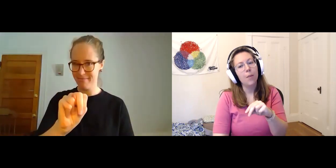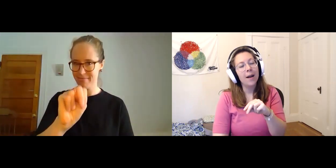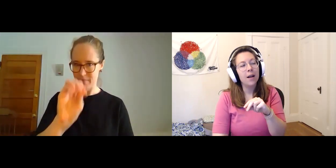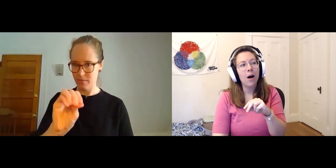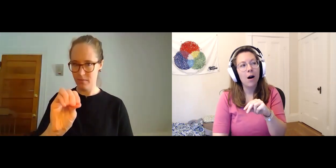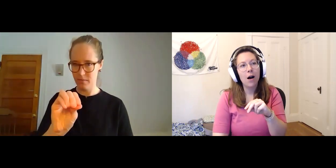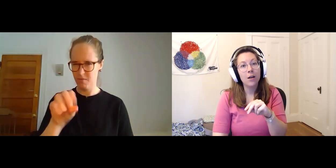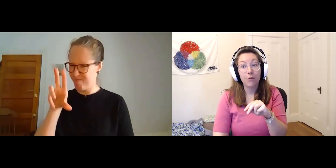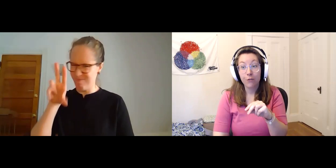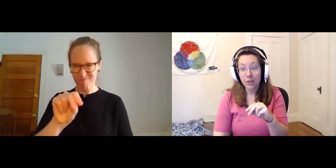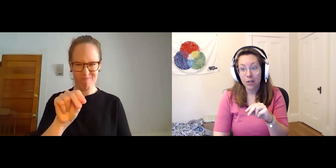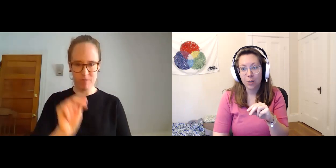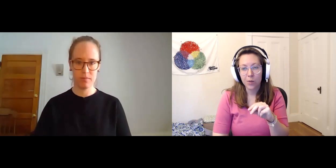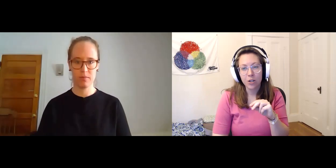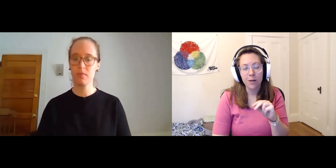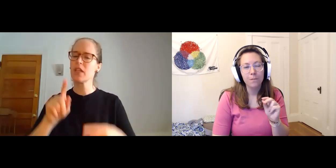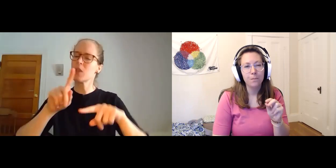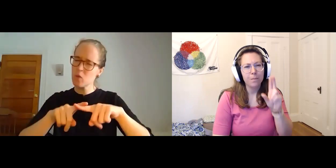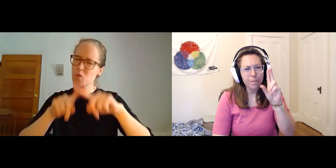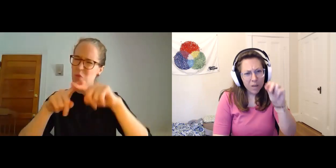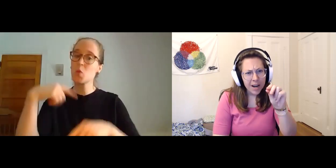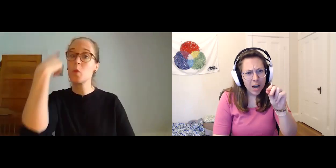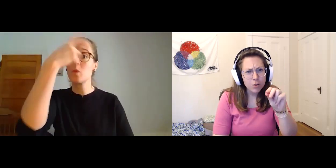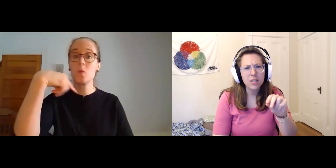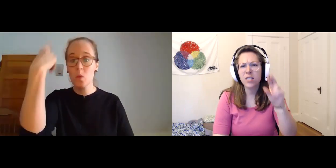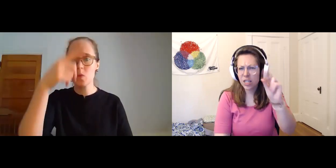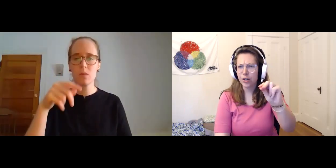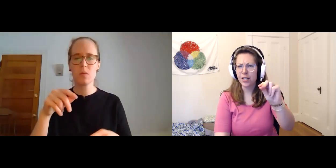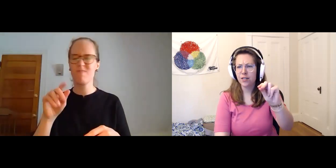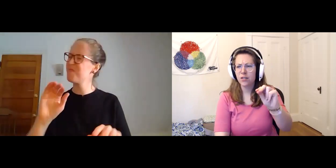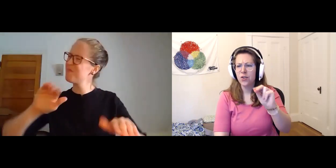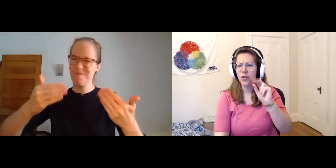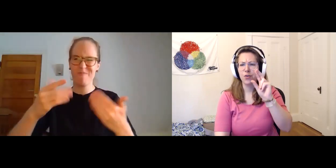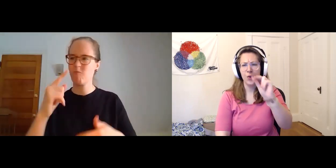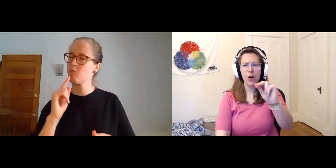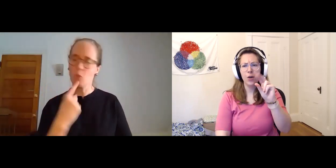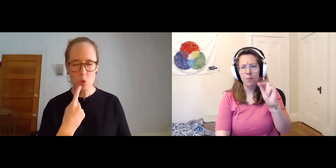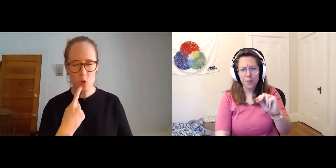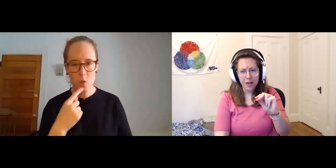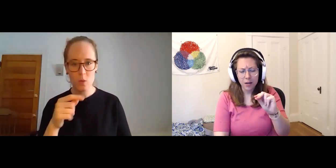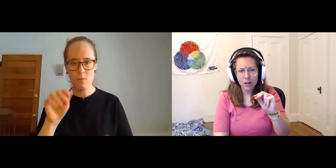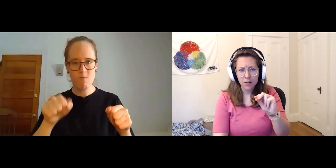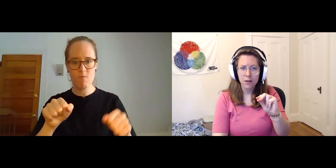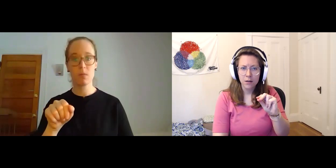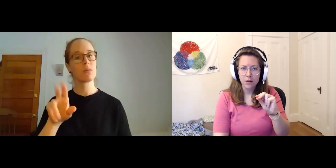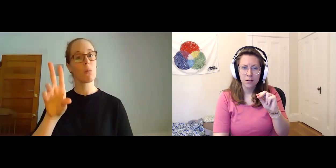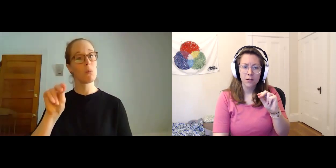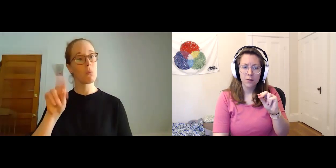And depending on your facial expression and how serious your no can be,